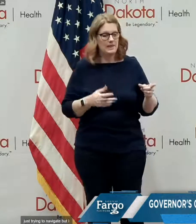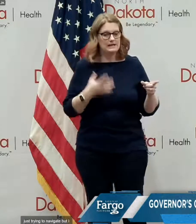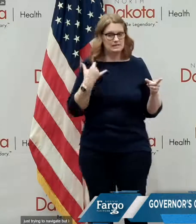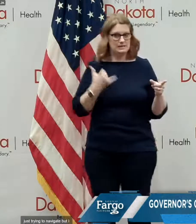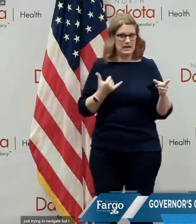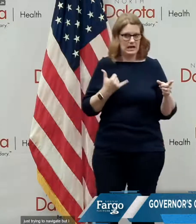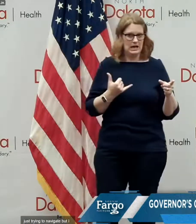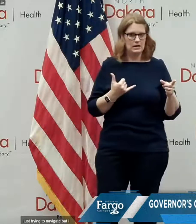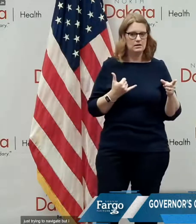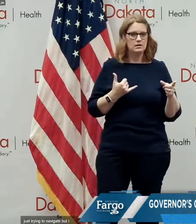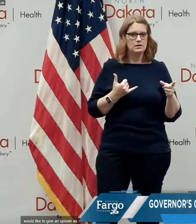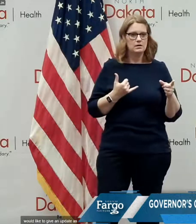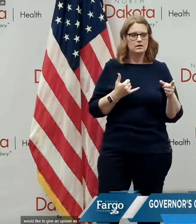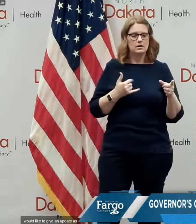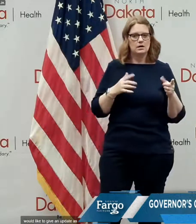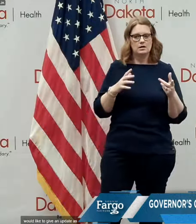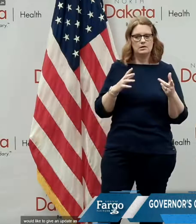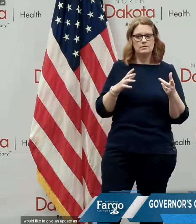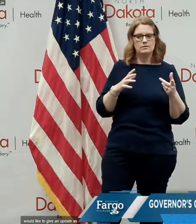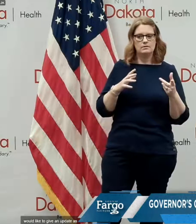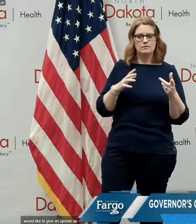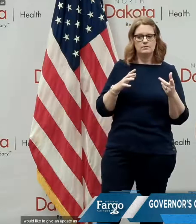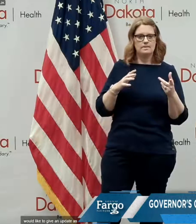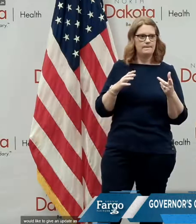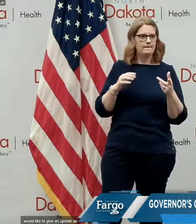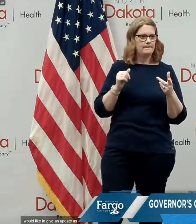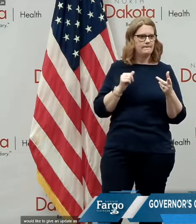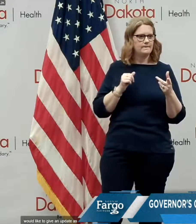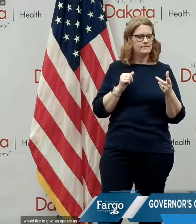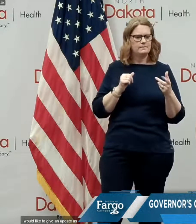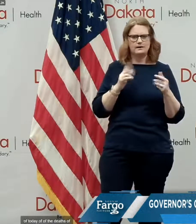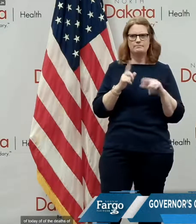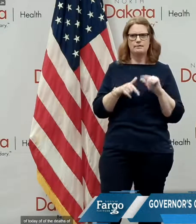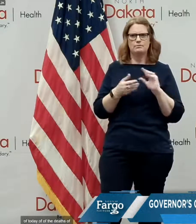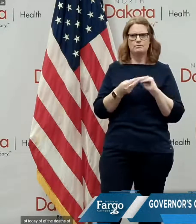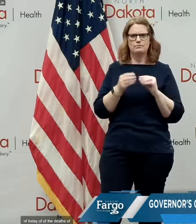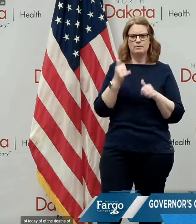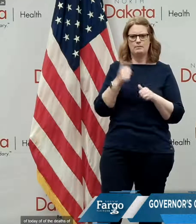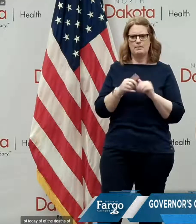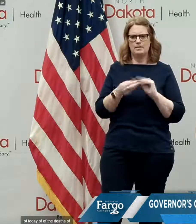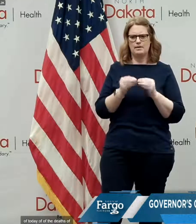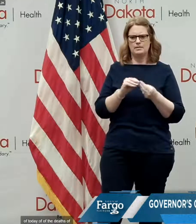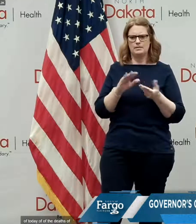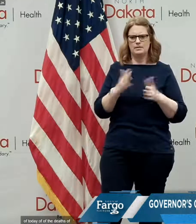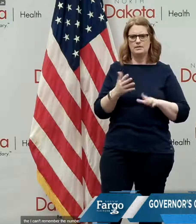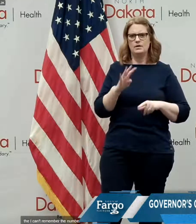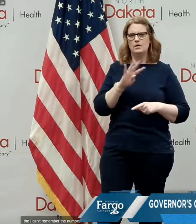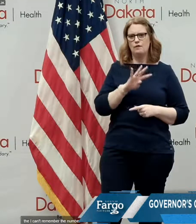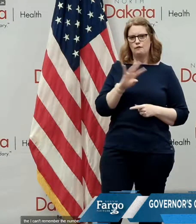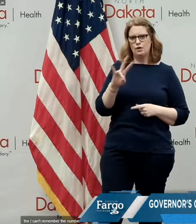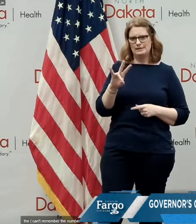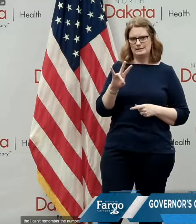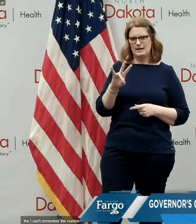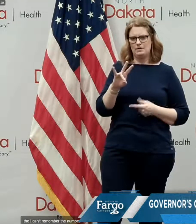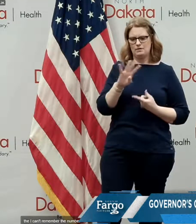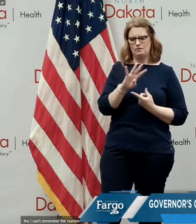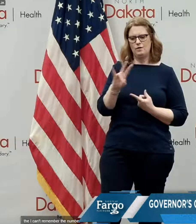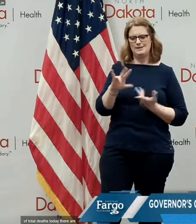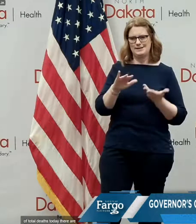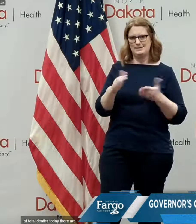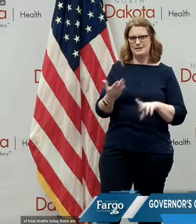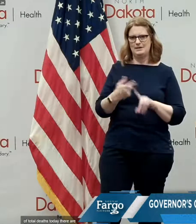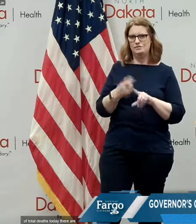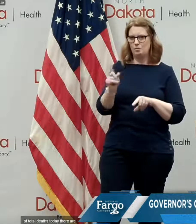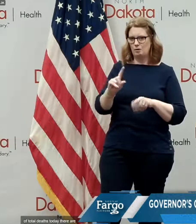today of the deaths, I can't remember the number of total deaths today. There are 47 that come from